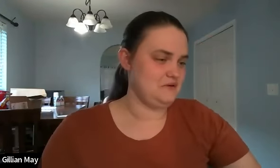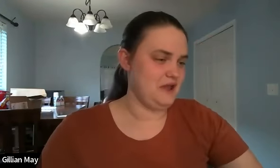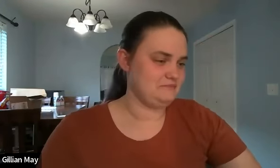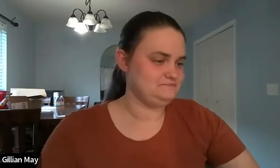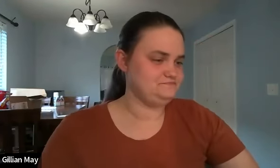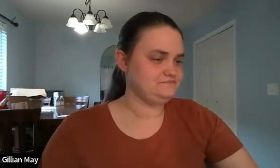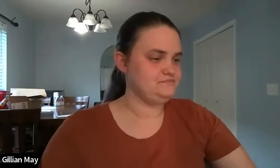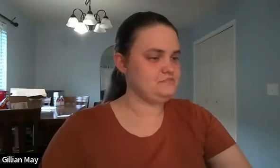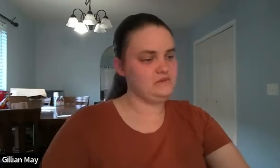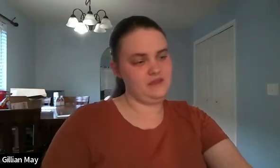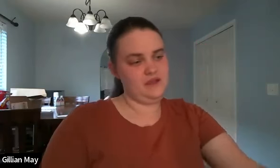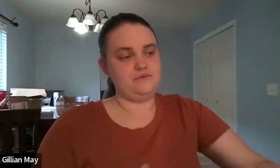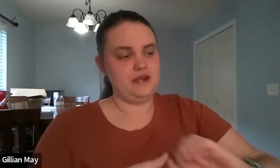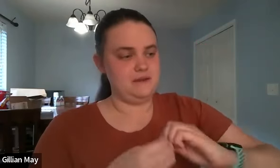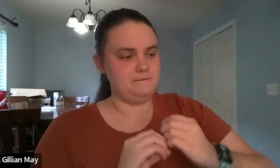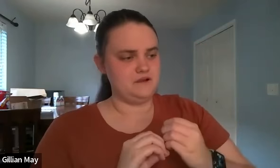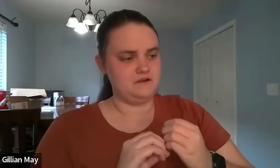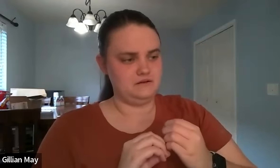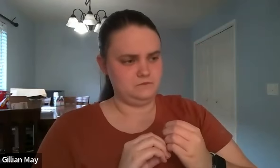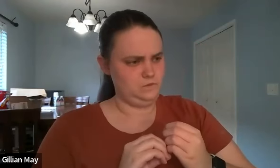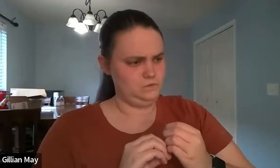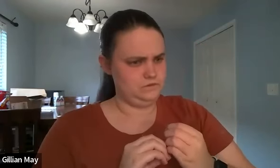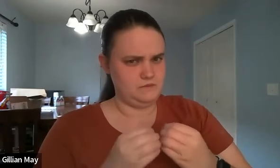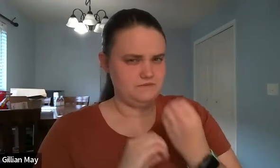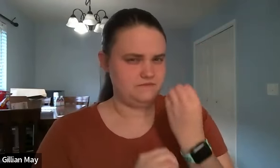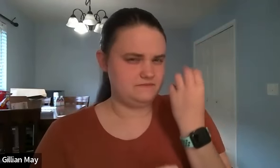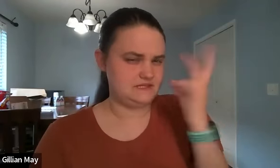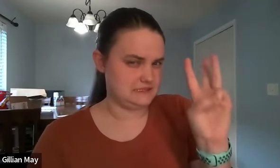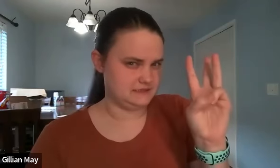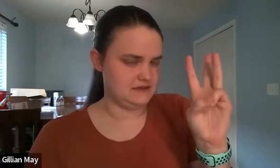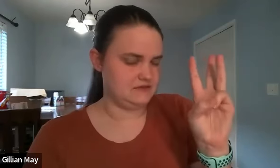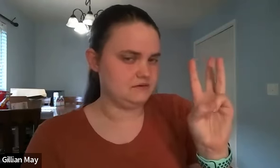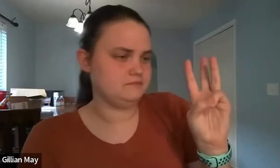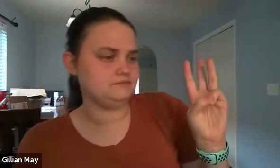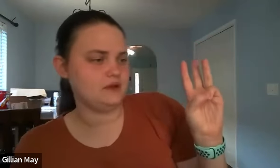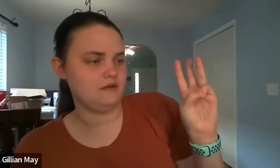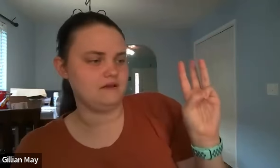Okay. Right, number 6, I think. All right.